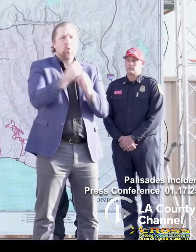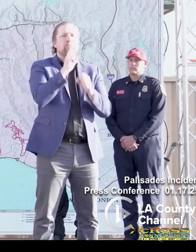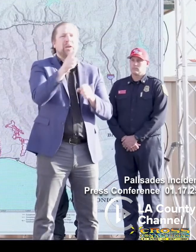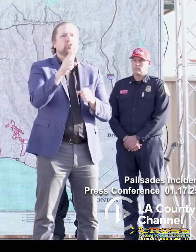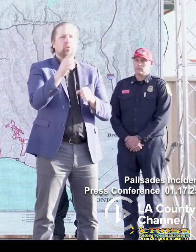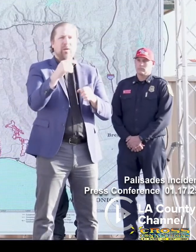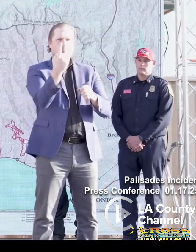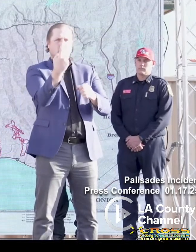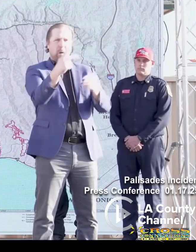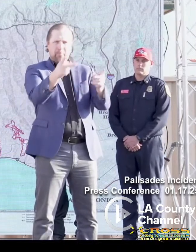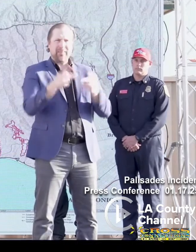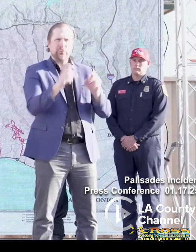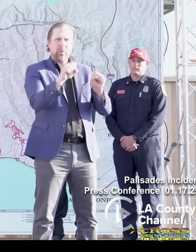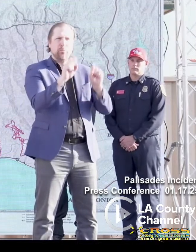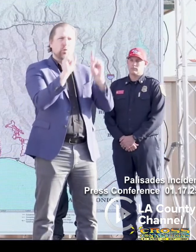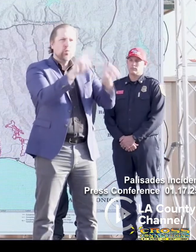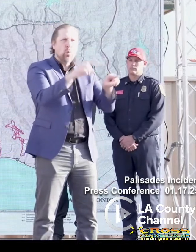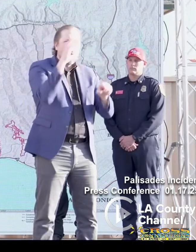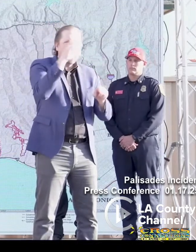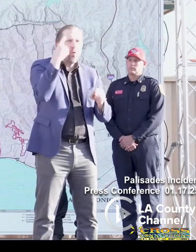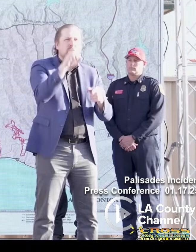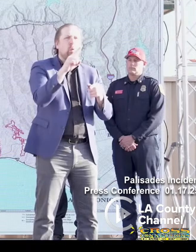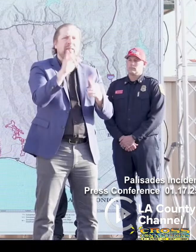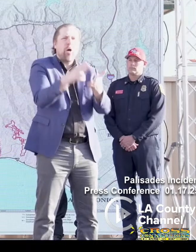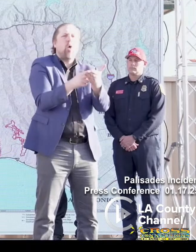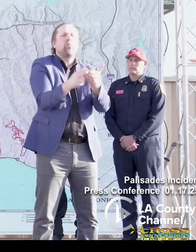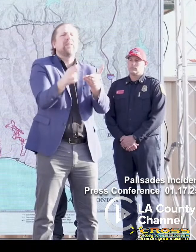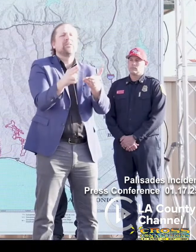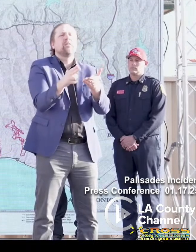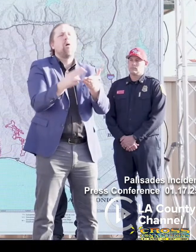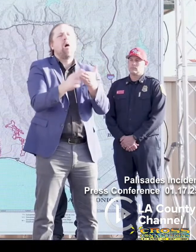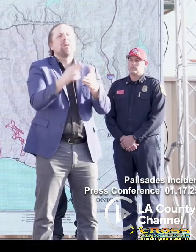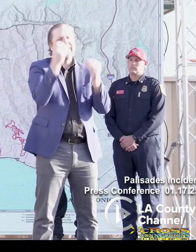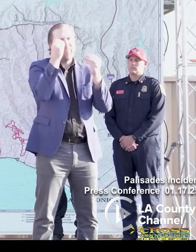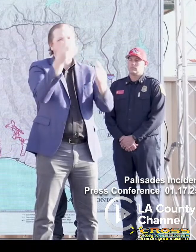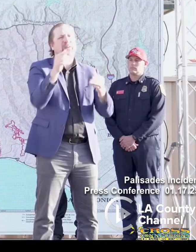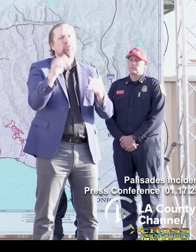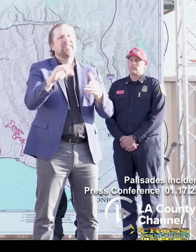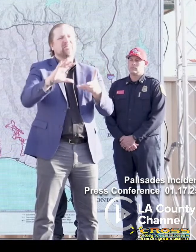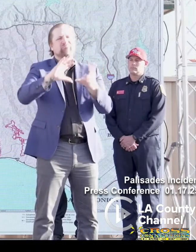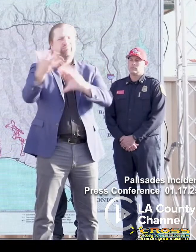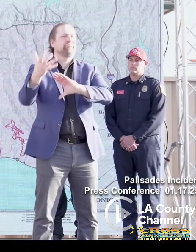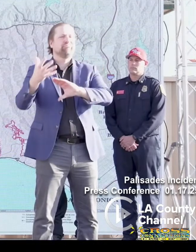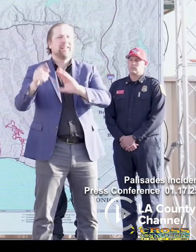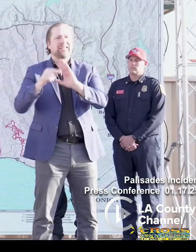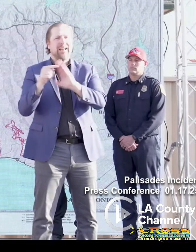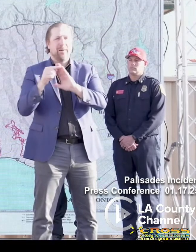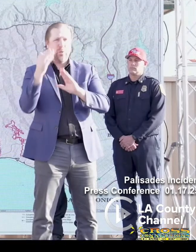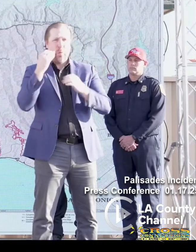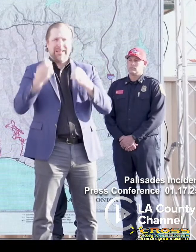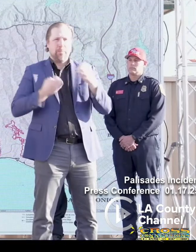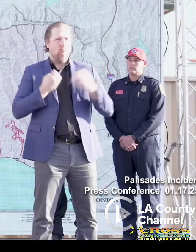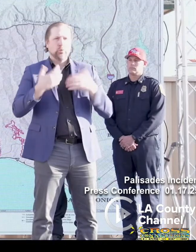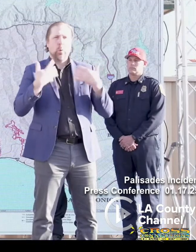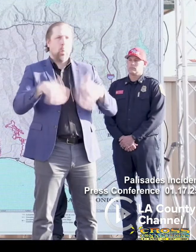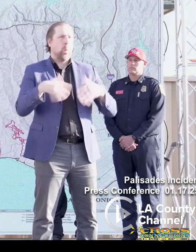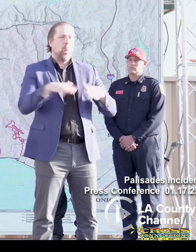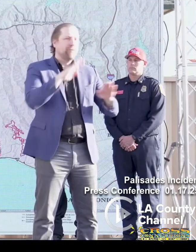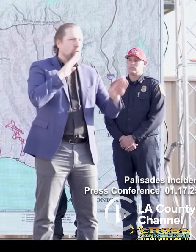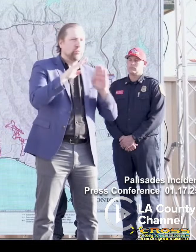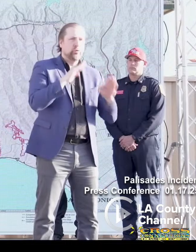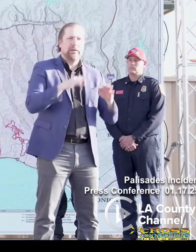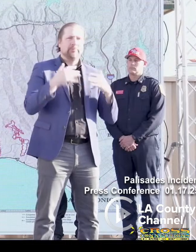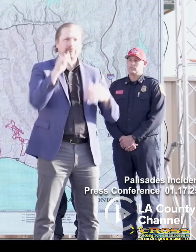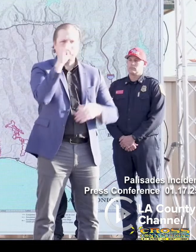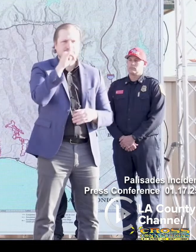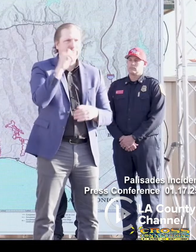have one place that you can go to look for true sources of information during this time of disaster. It's an emotional and frustrating time,